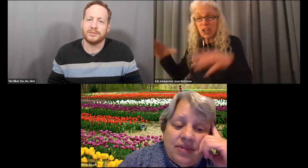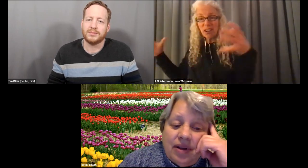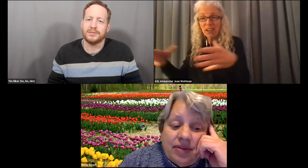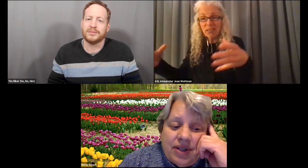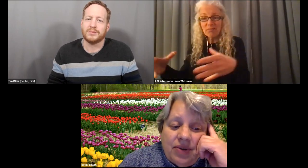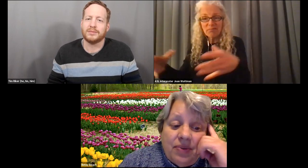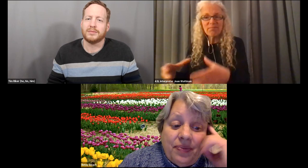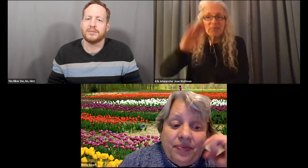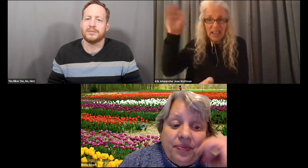So.